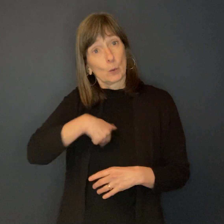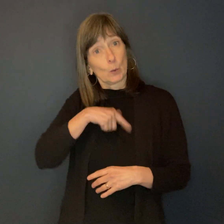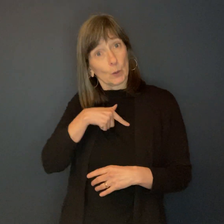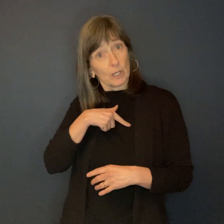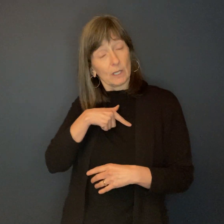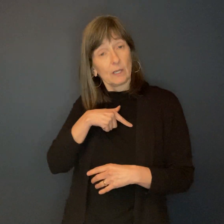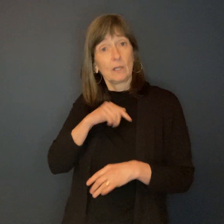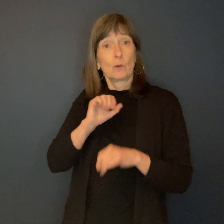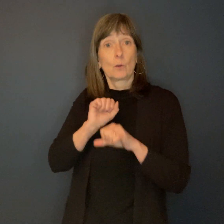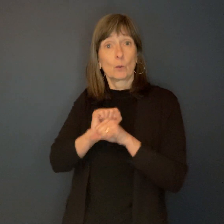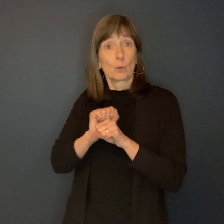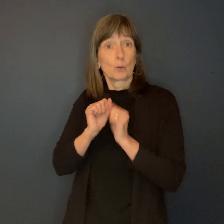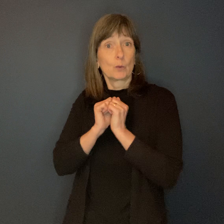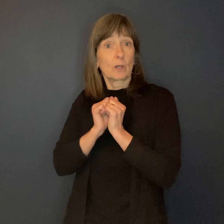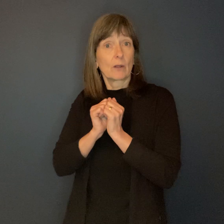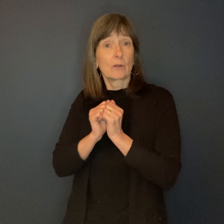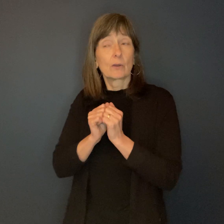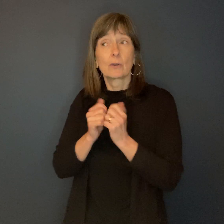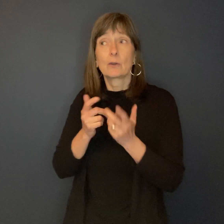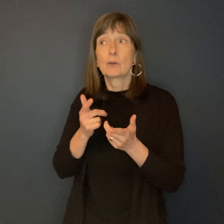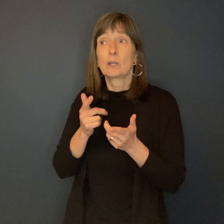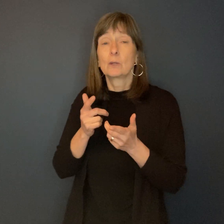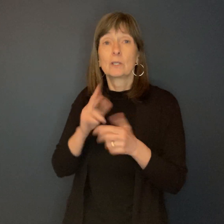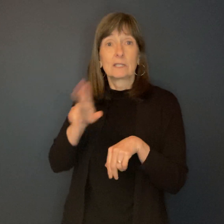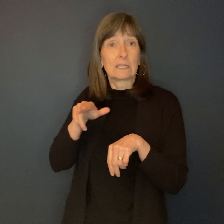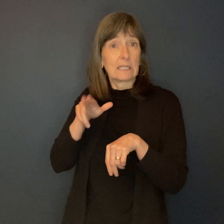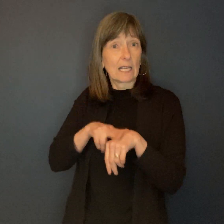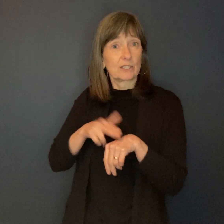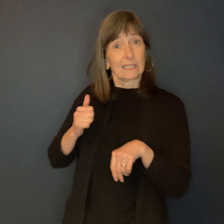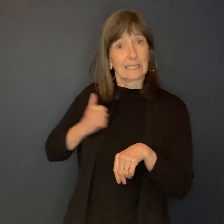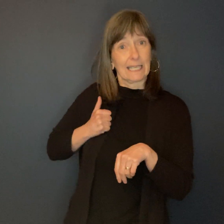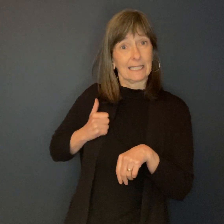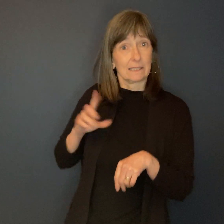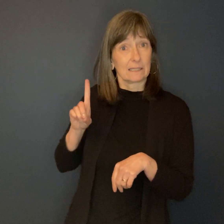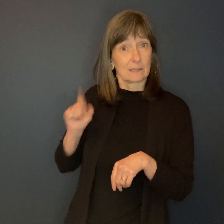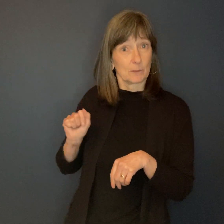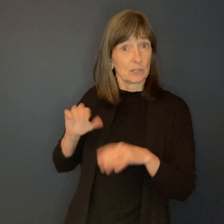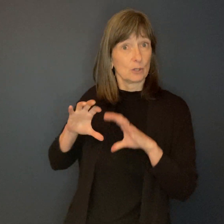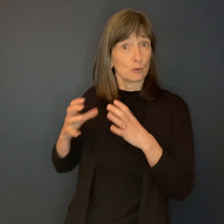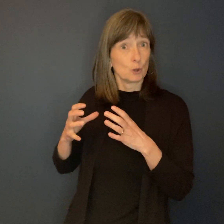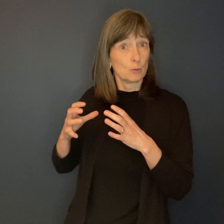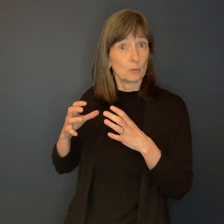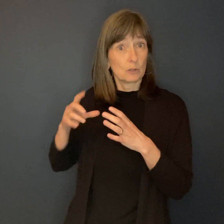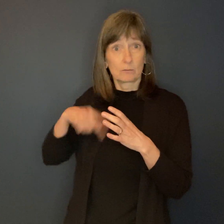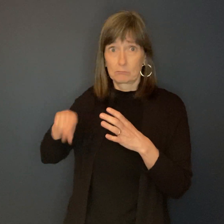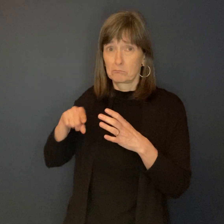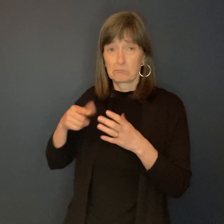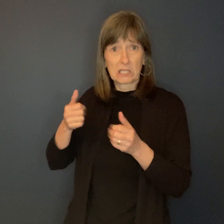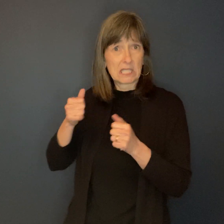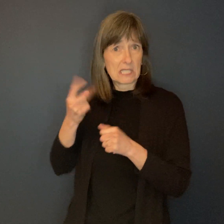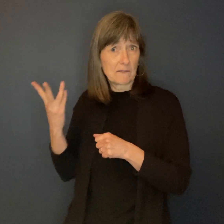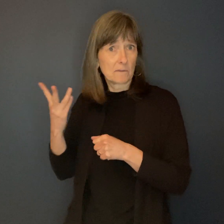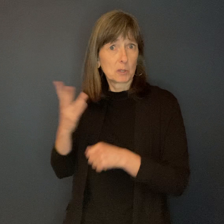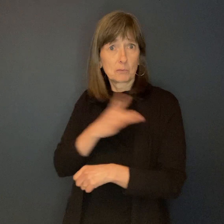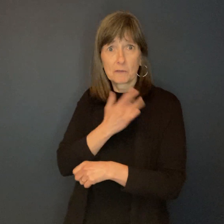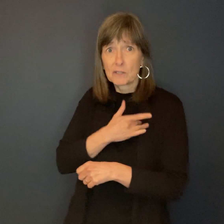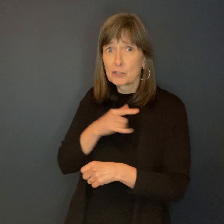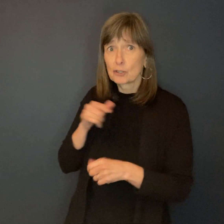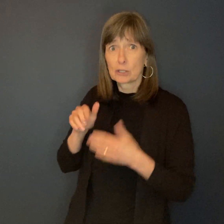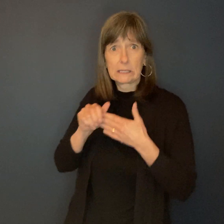the national disability groups, very strong provincial steering committee